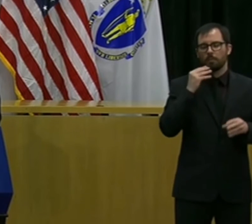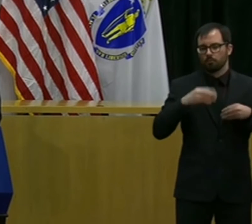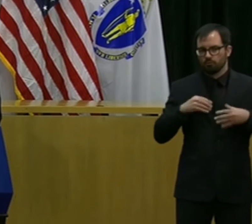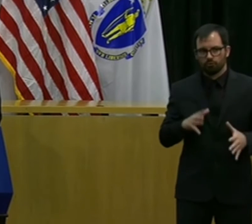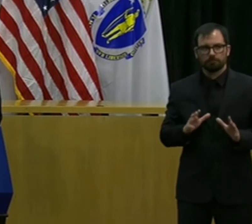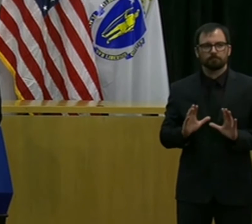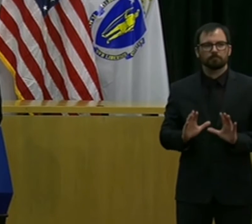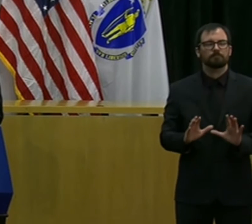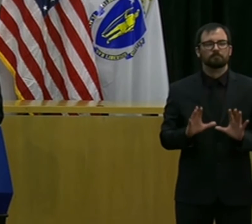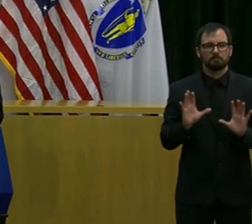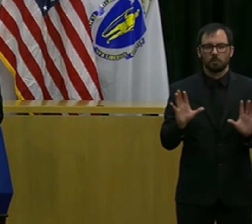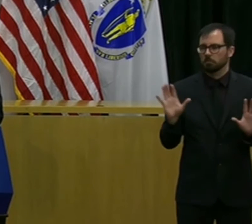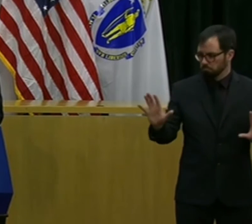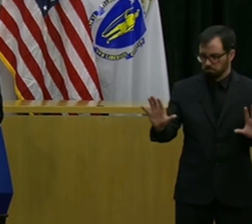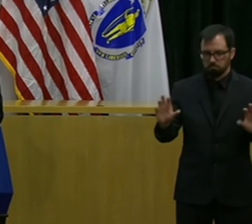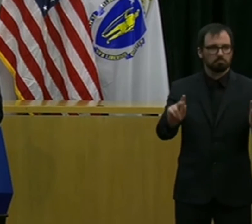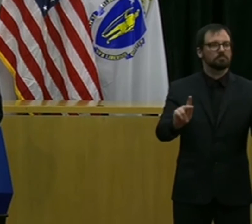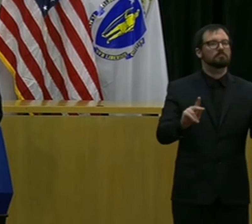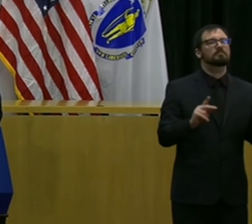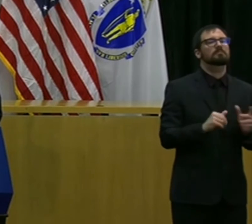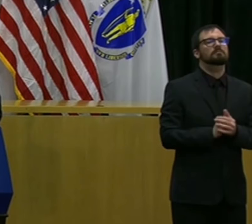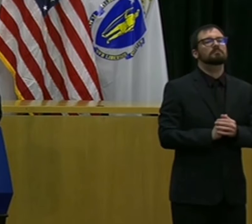that in Massachusetts,